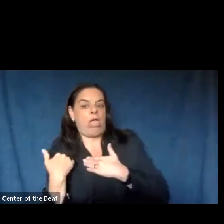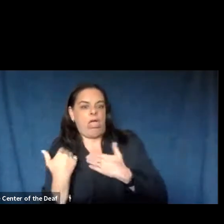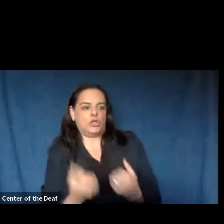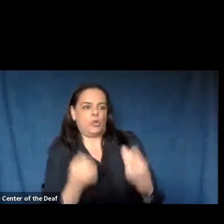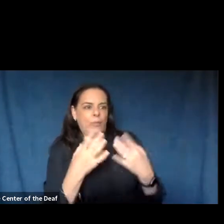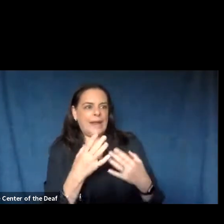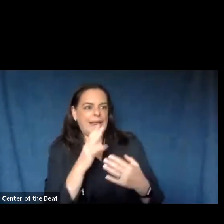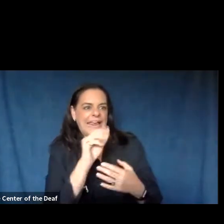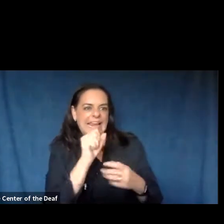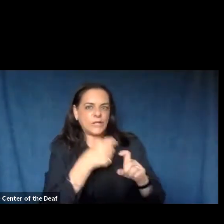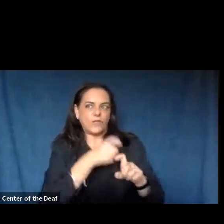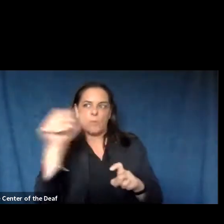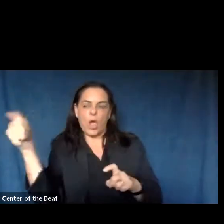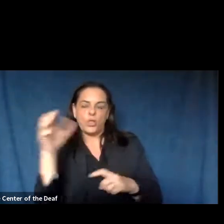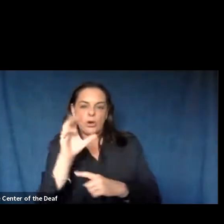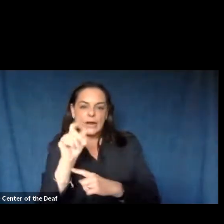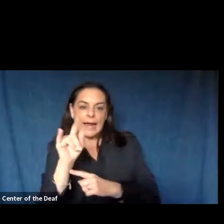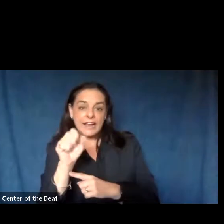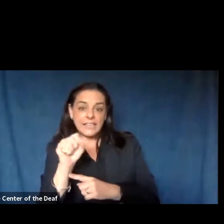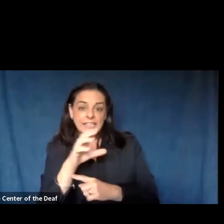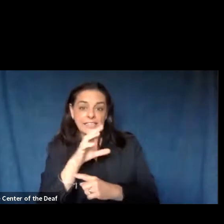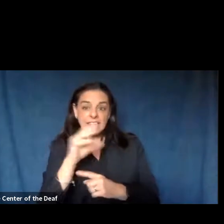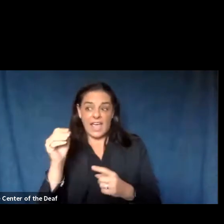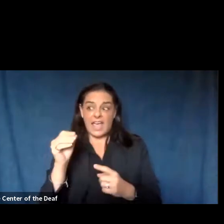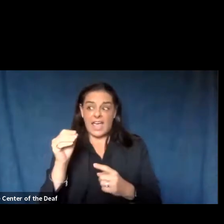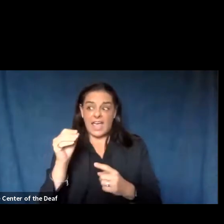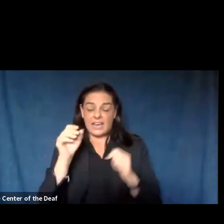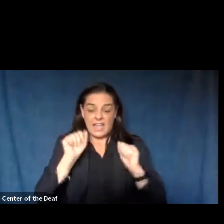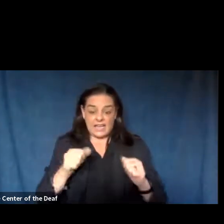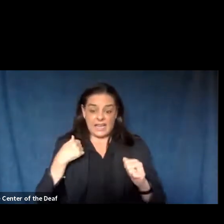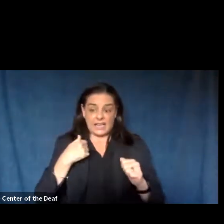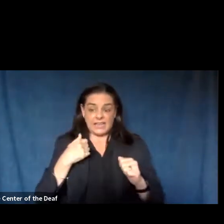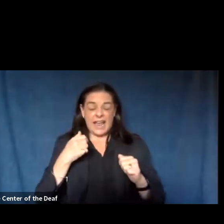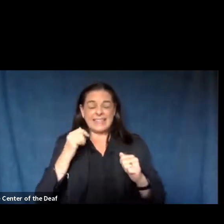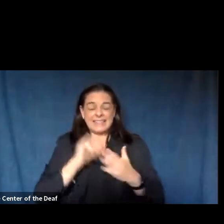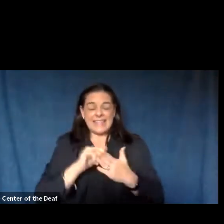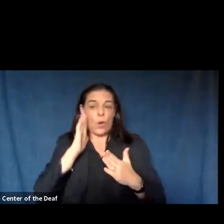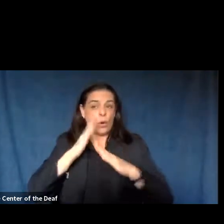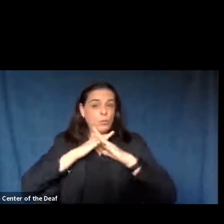from other counties, handicapping our capacity to treat Knox County residents?